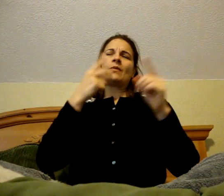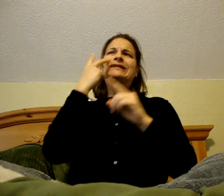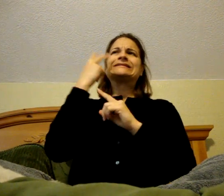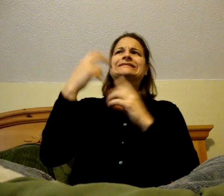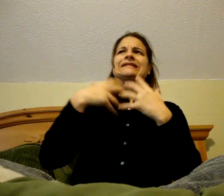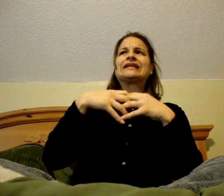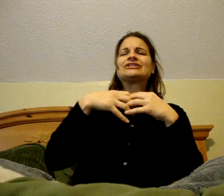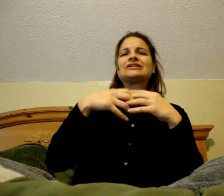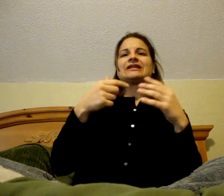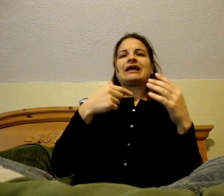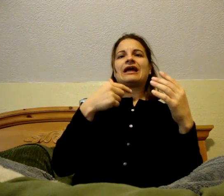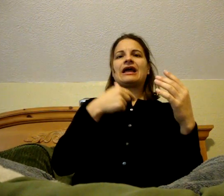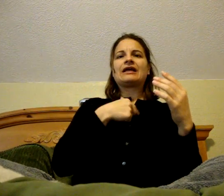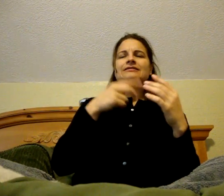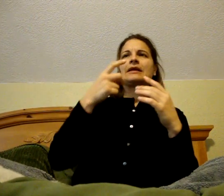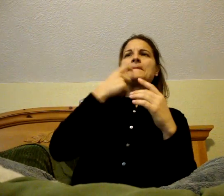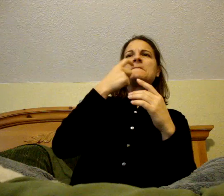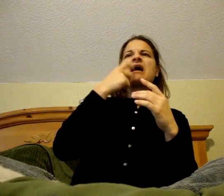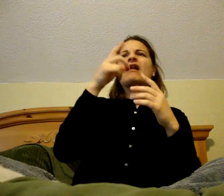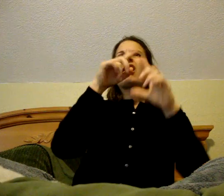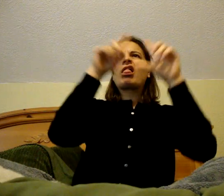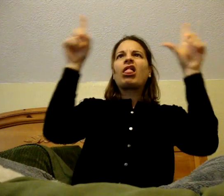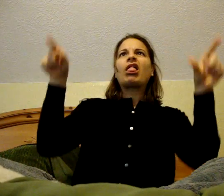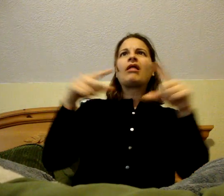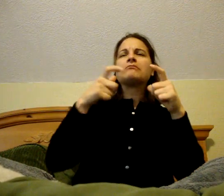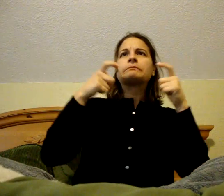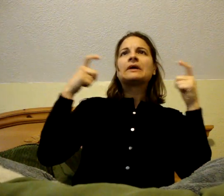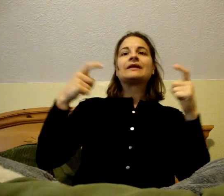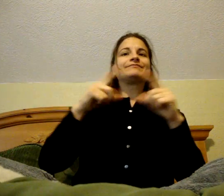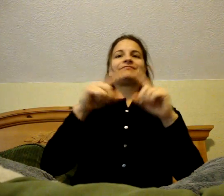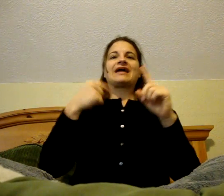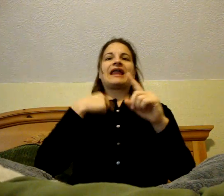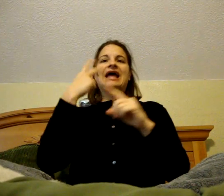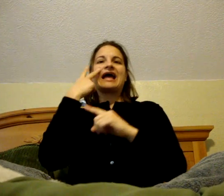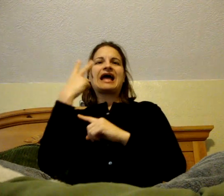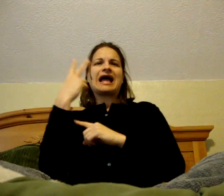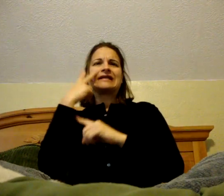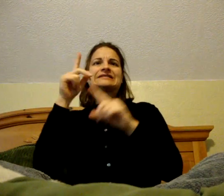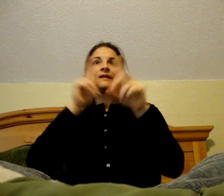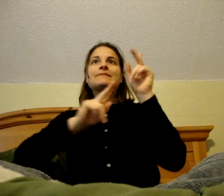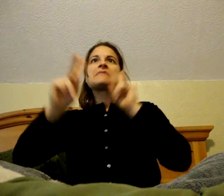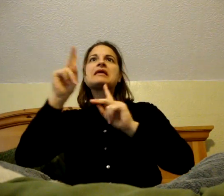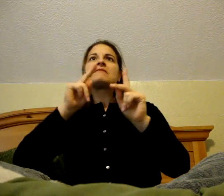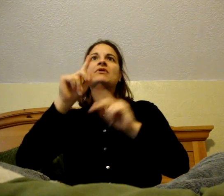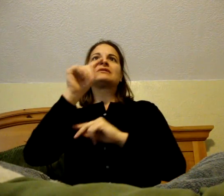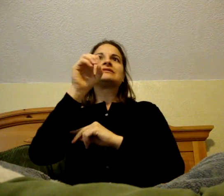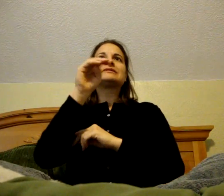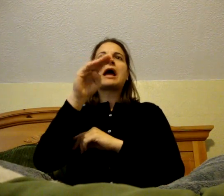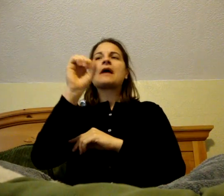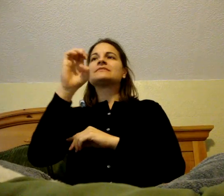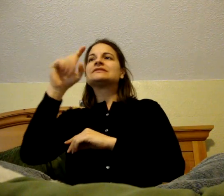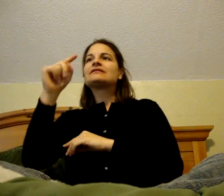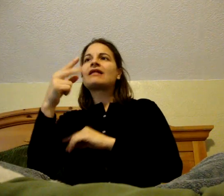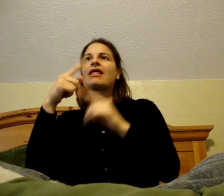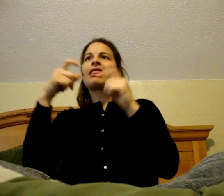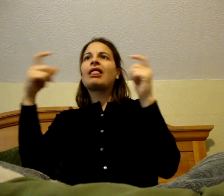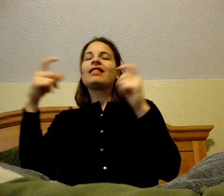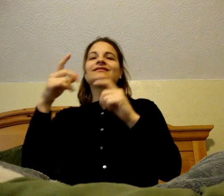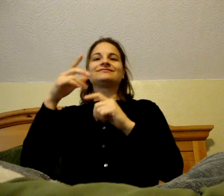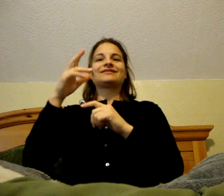Seth, Mark, Kareem, and Tom, and people like that who work on engines every day. Just keep going in. A few feet right